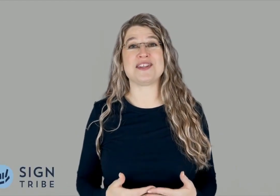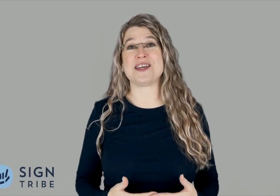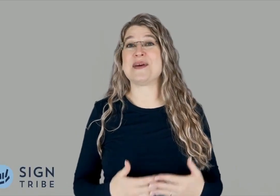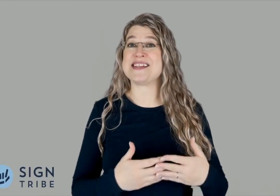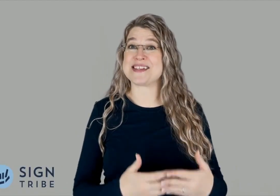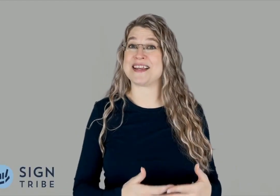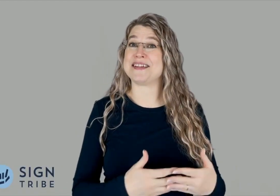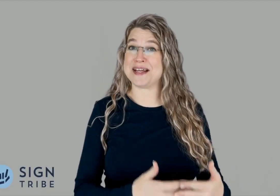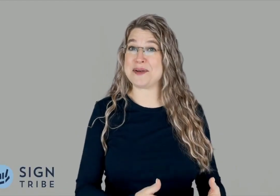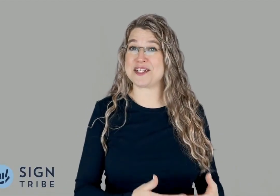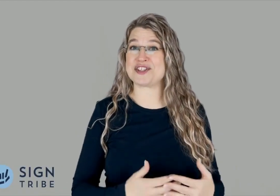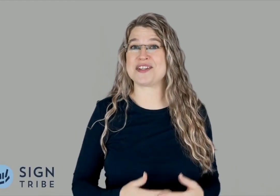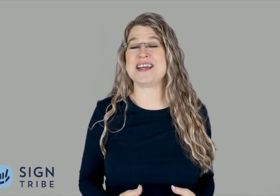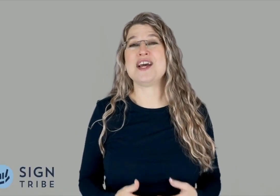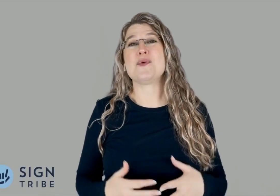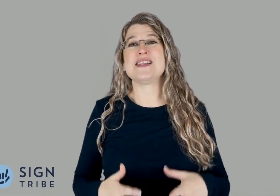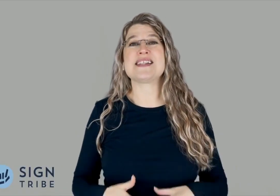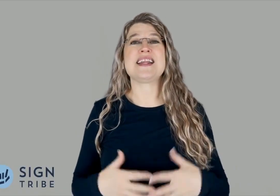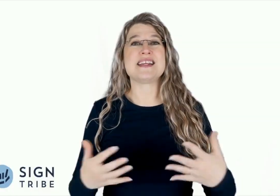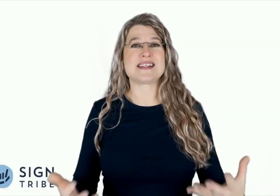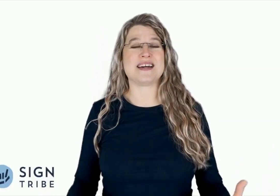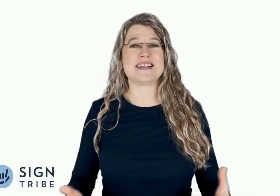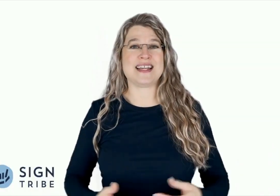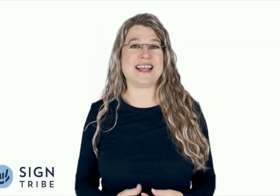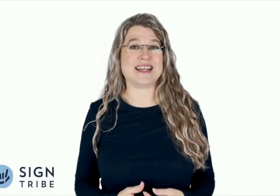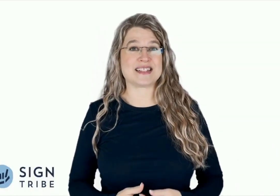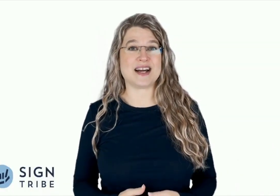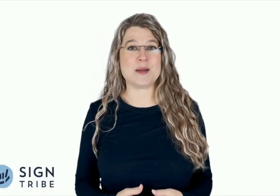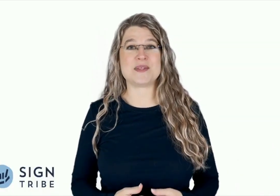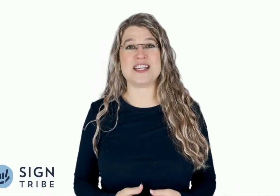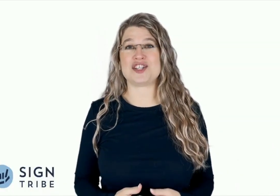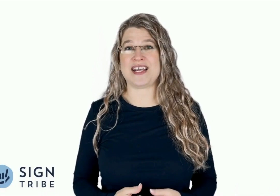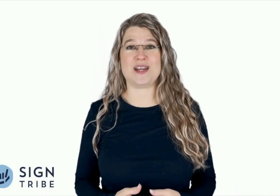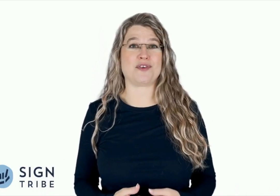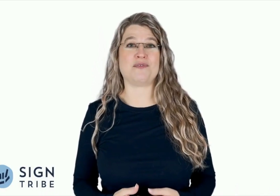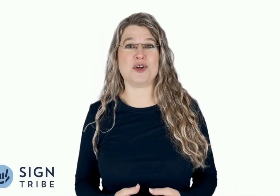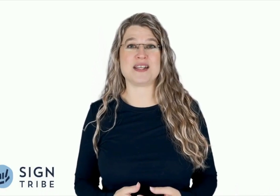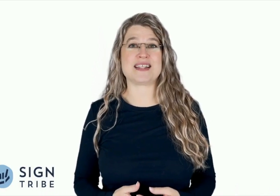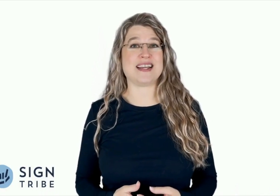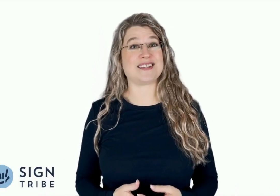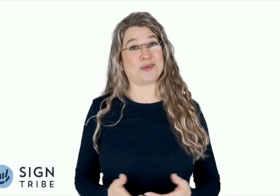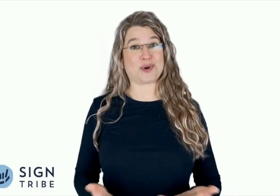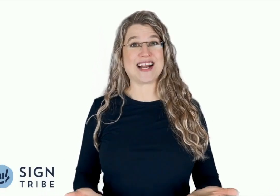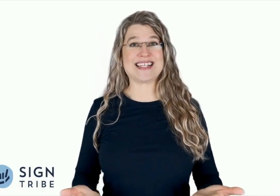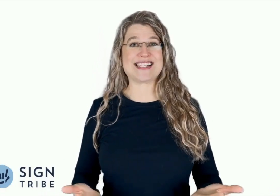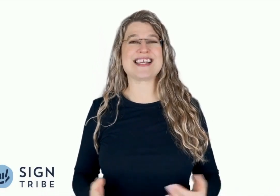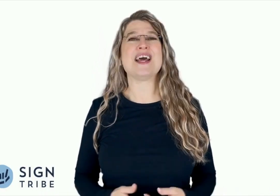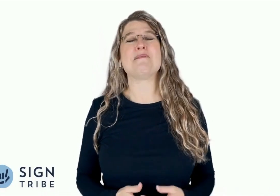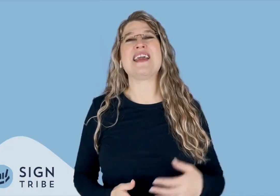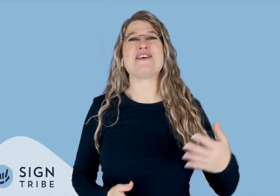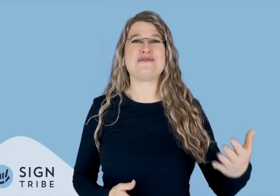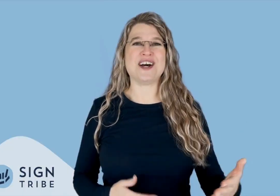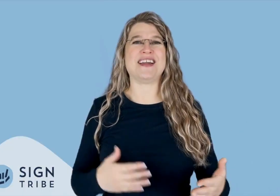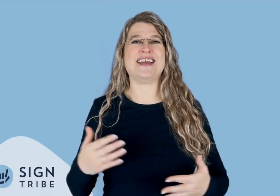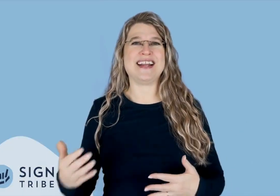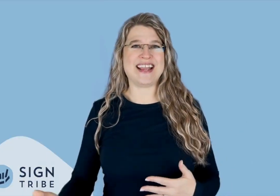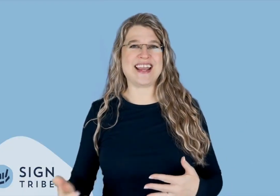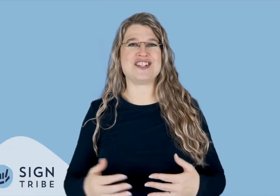a second language. When setting aside dedicated times each day for focused ASL practice, make it fun and engaging